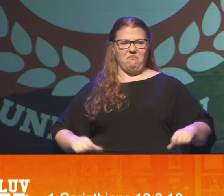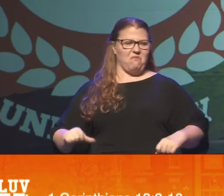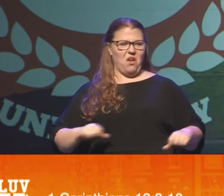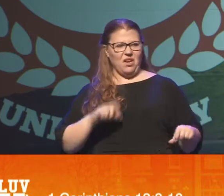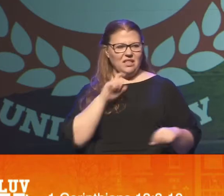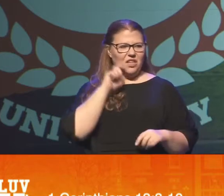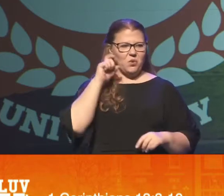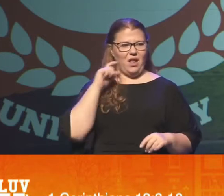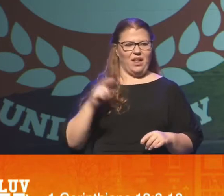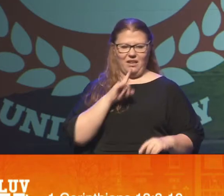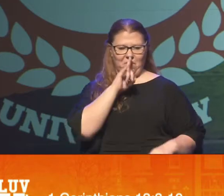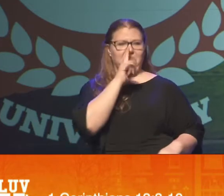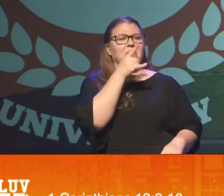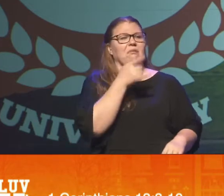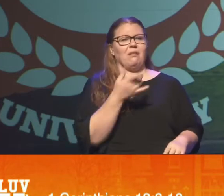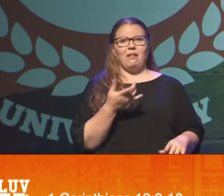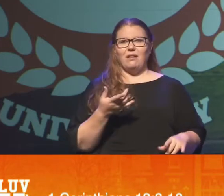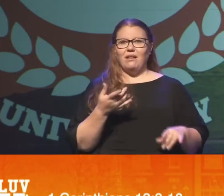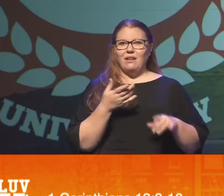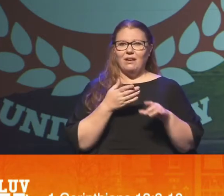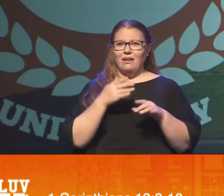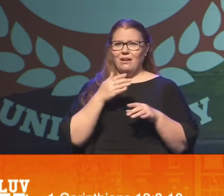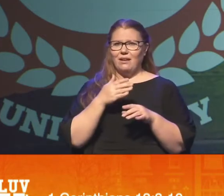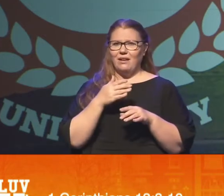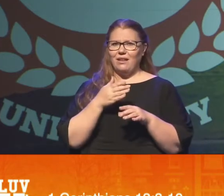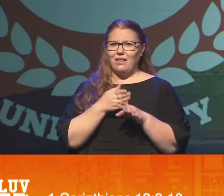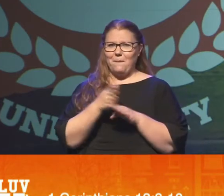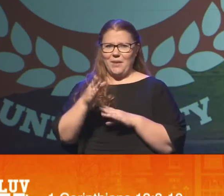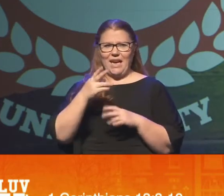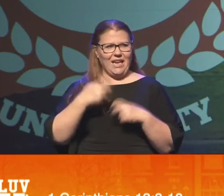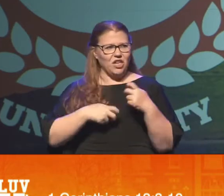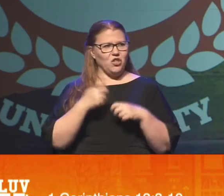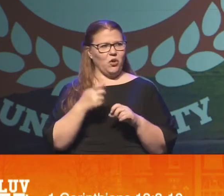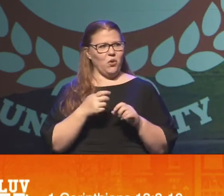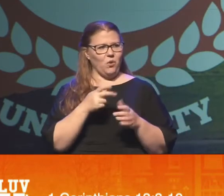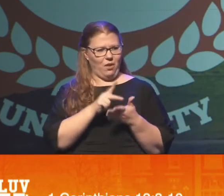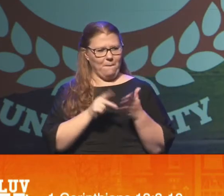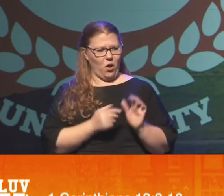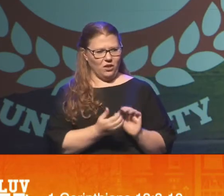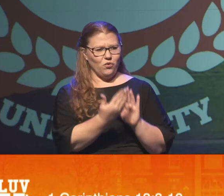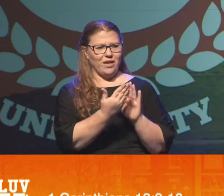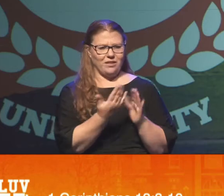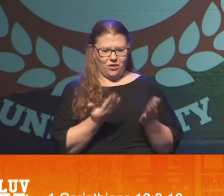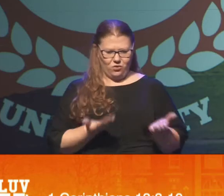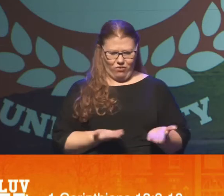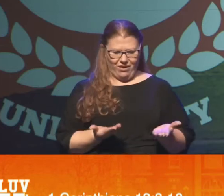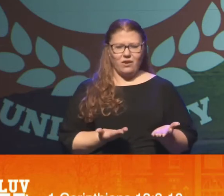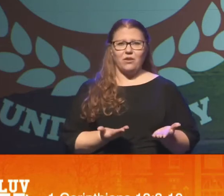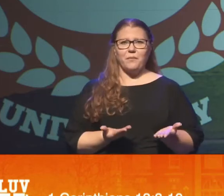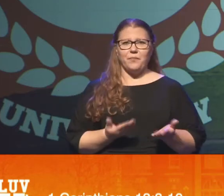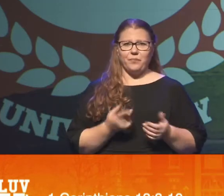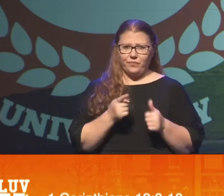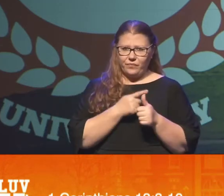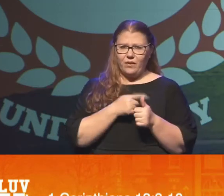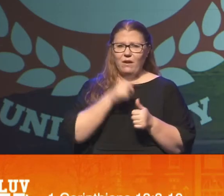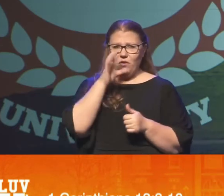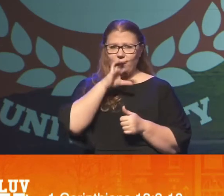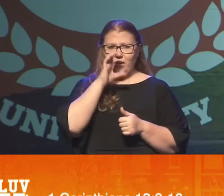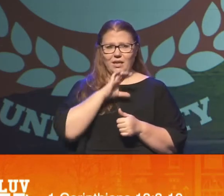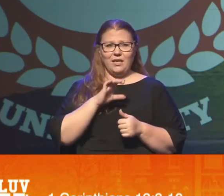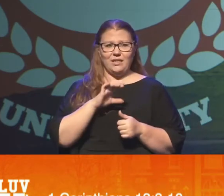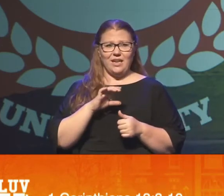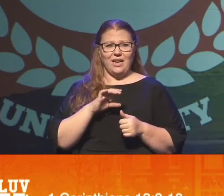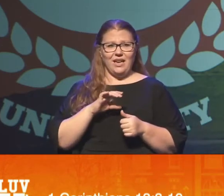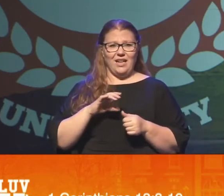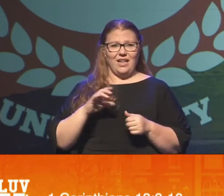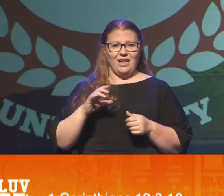of egoism. And the main issue Paul addresses right here in this section is that in 1 Corinthians there's a rampant